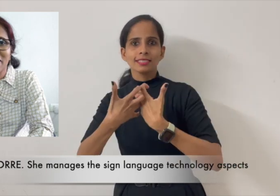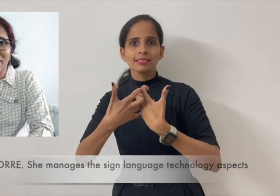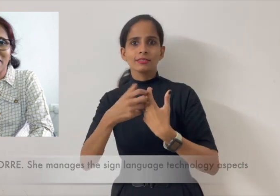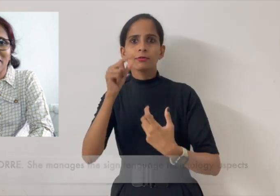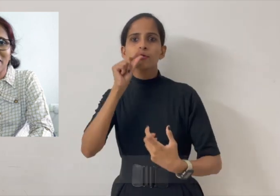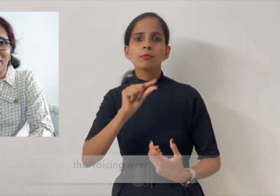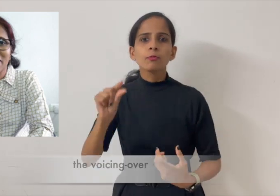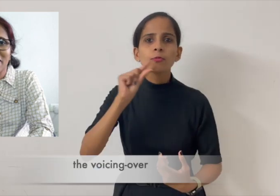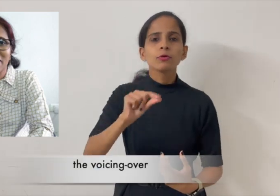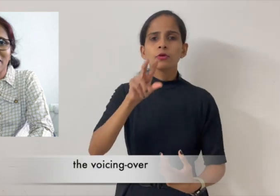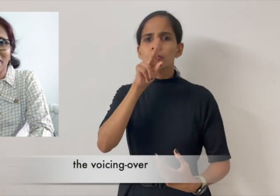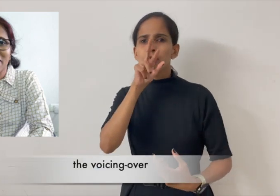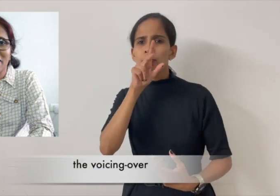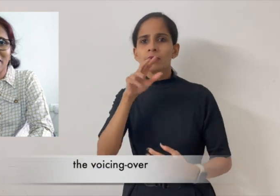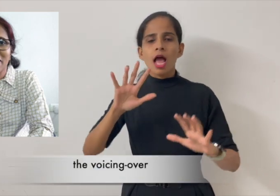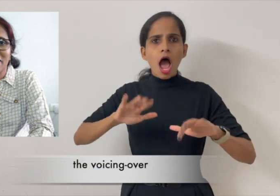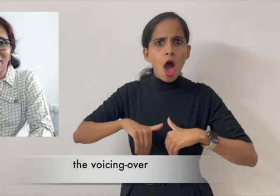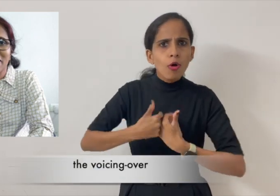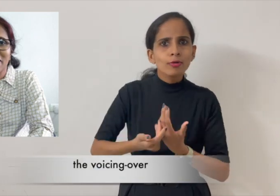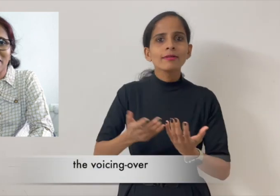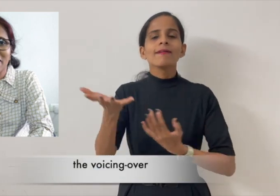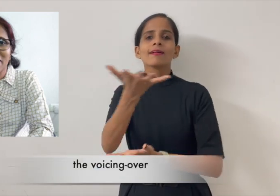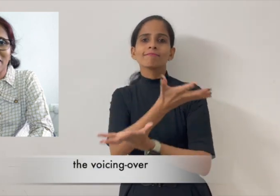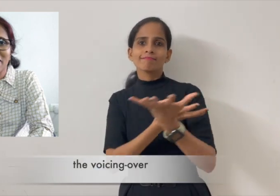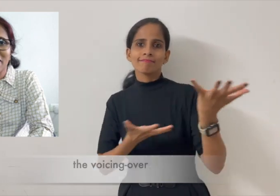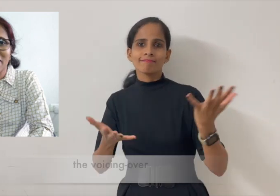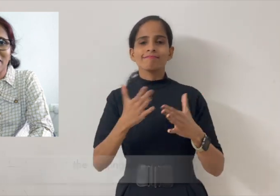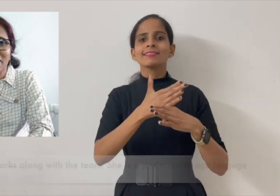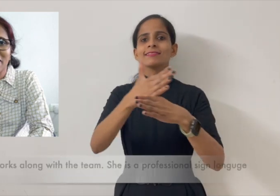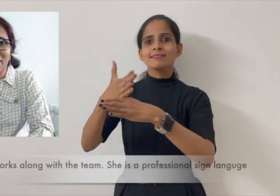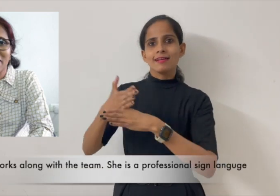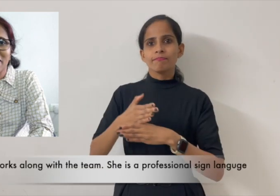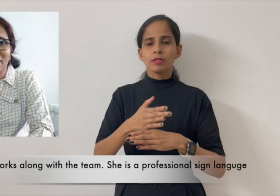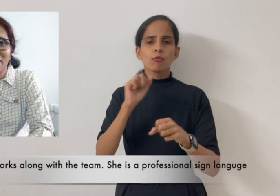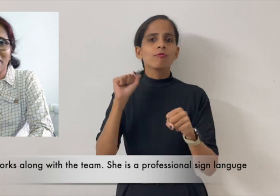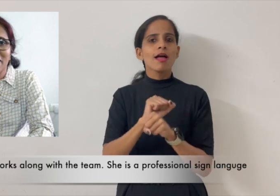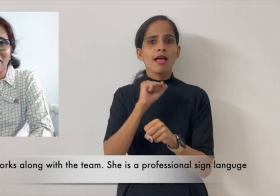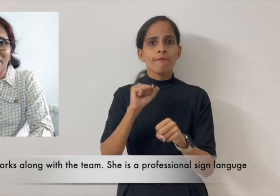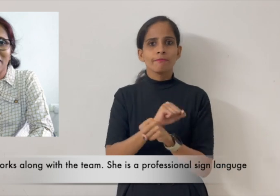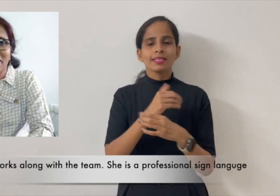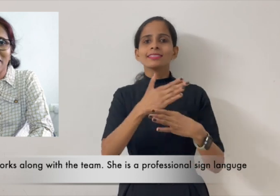the voicing over, and works along with the team.